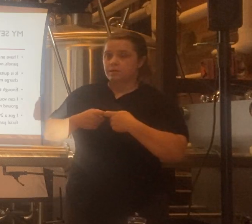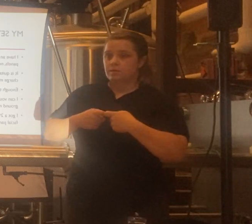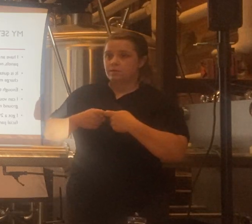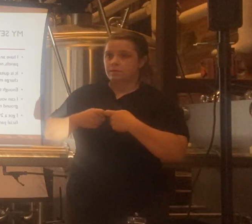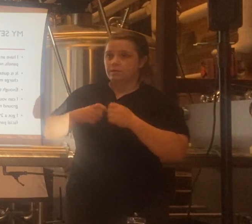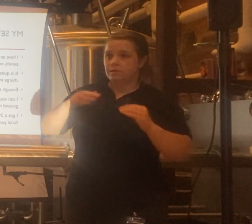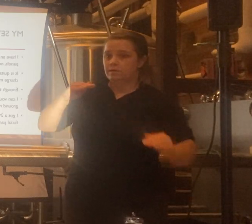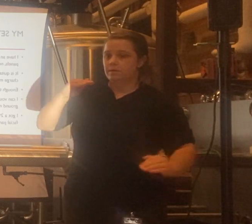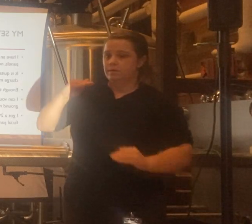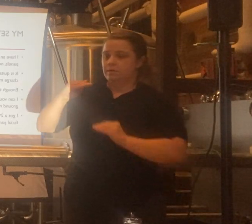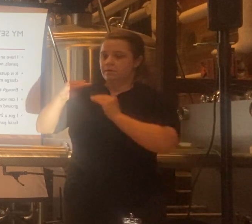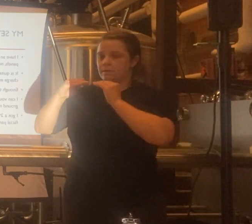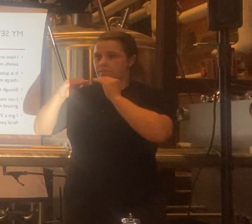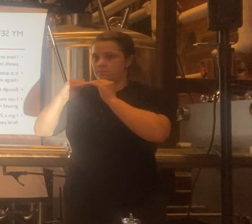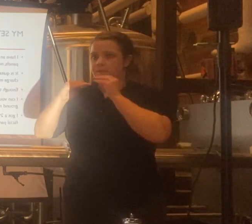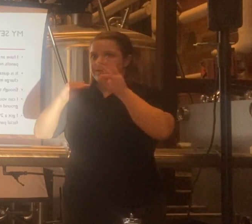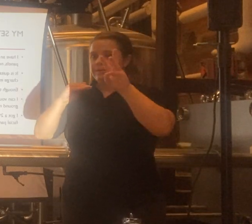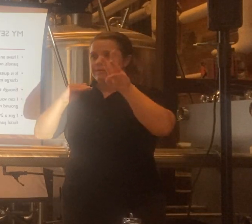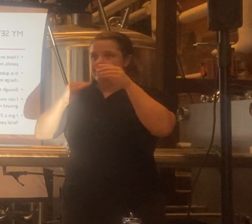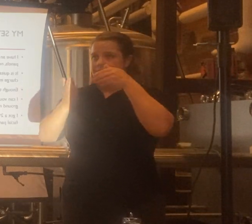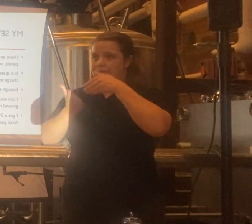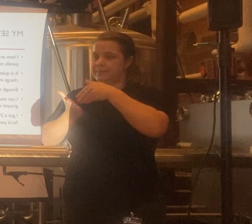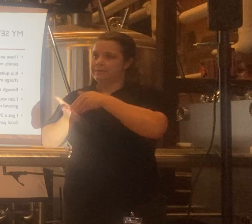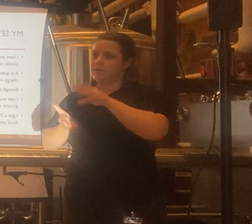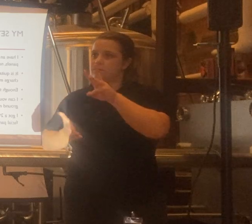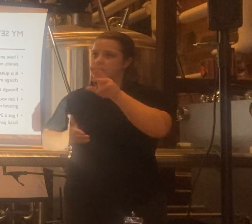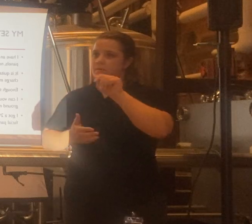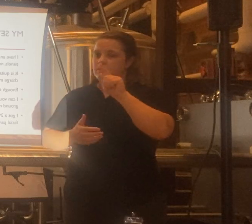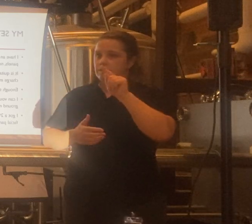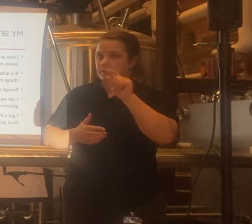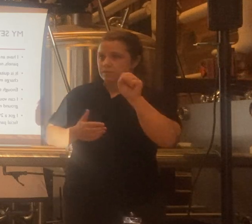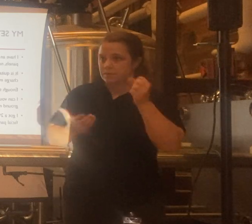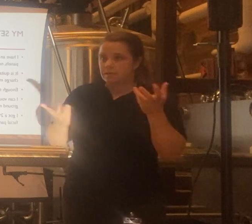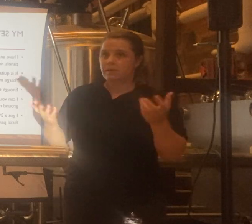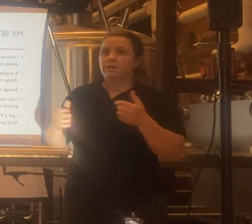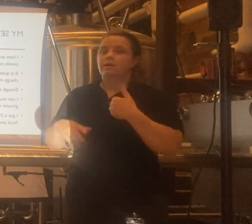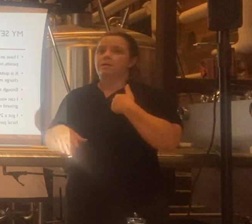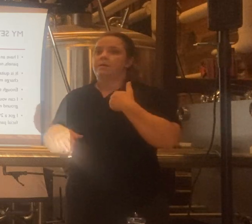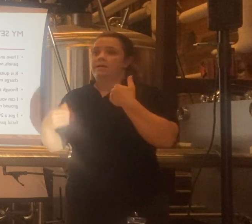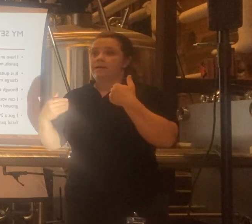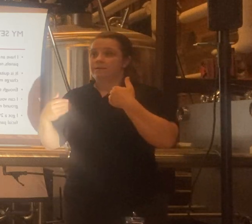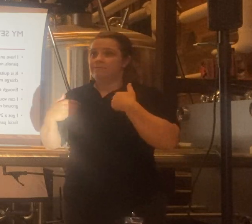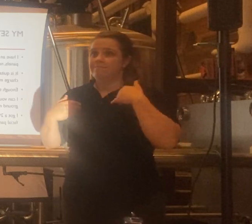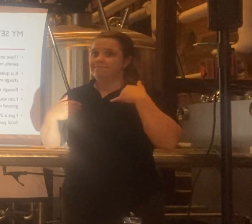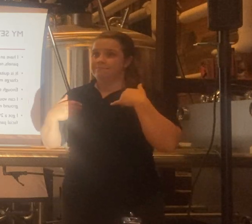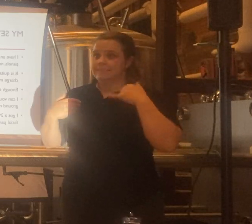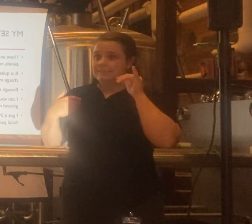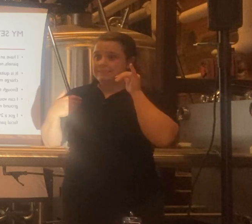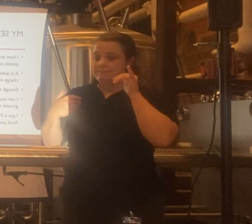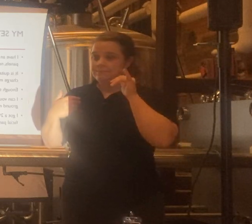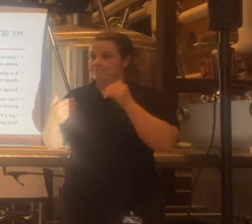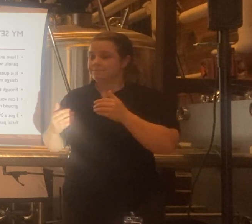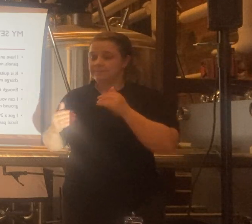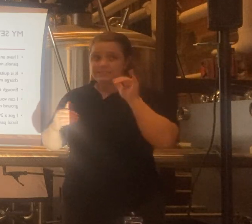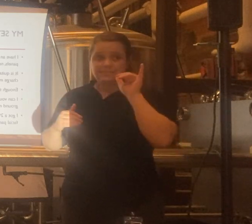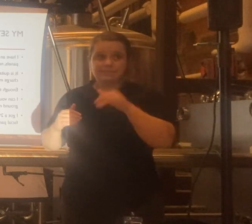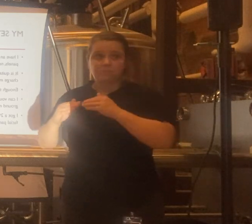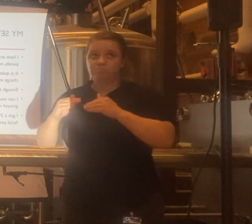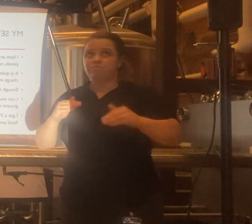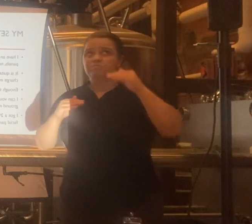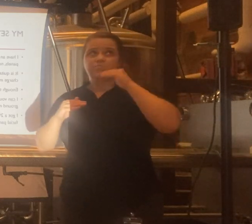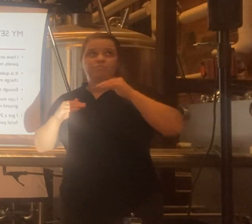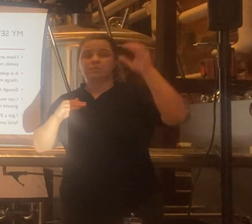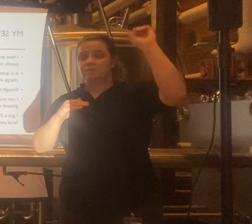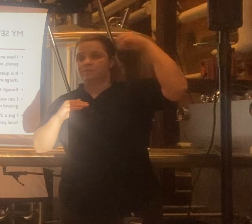6,000 watts with this tracker. So that's how much extra sunlight I have that I'm not using. So I can do that. And they claim they're